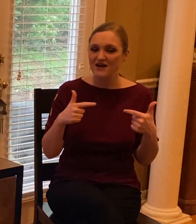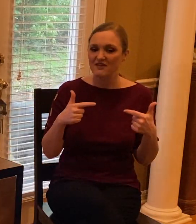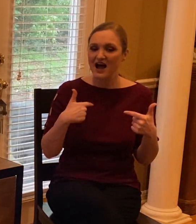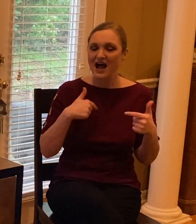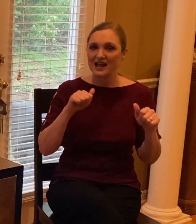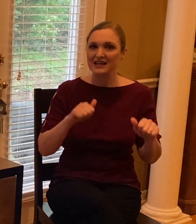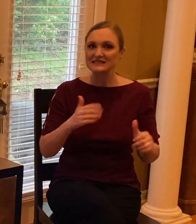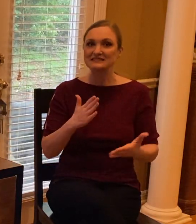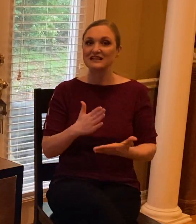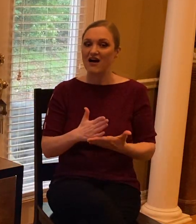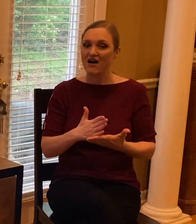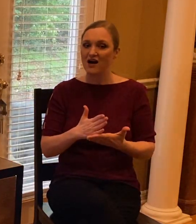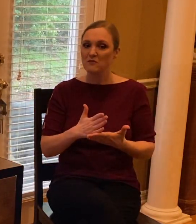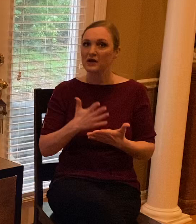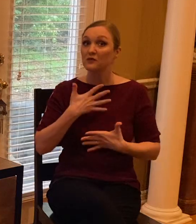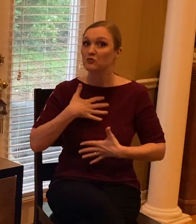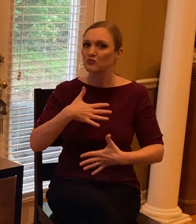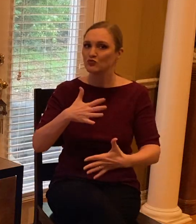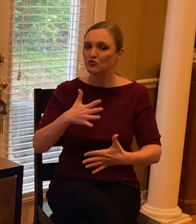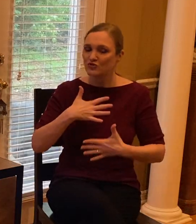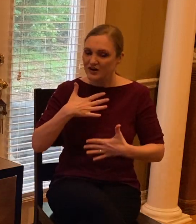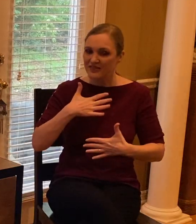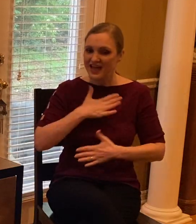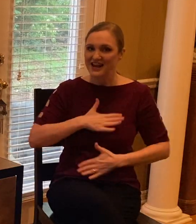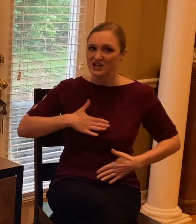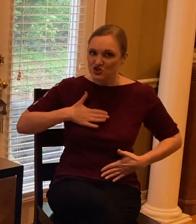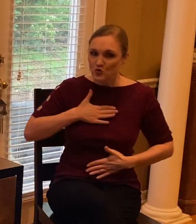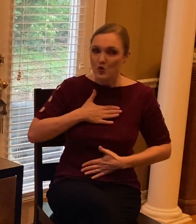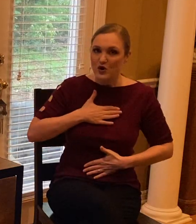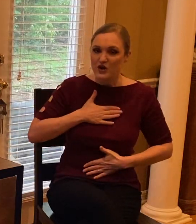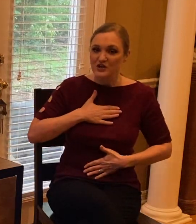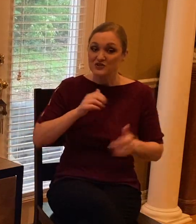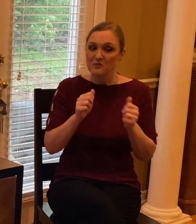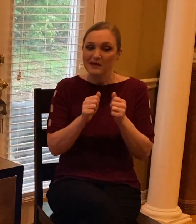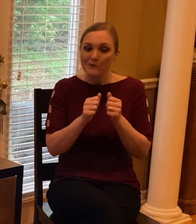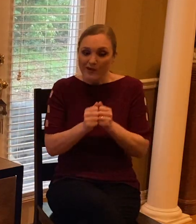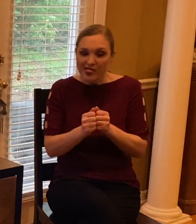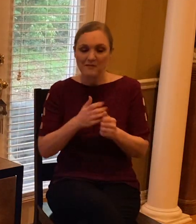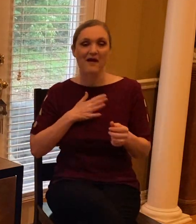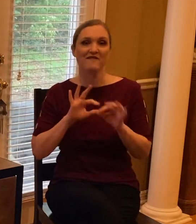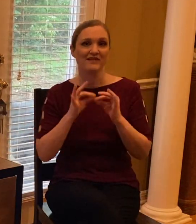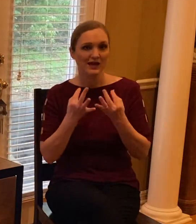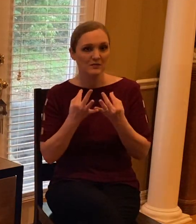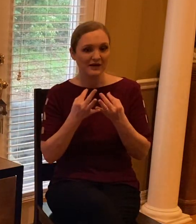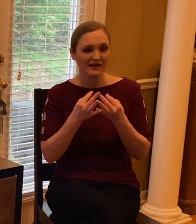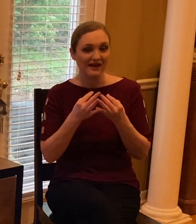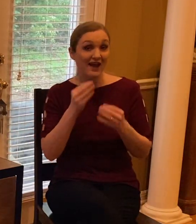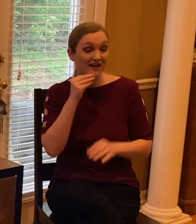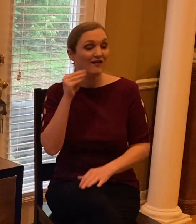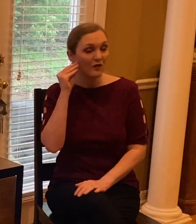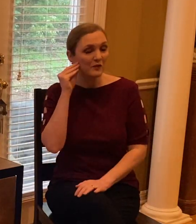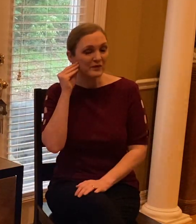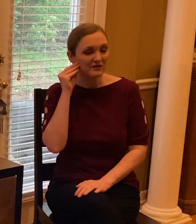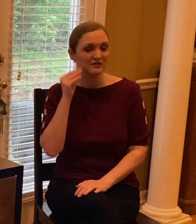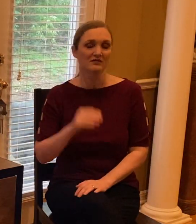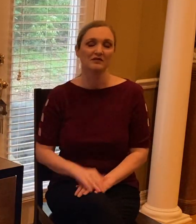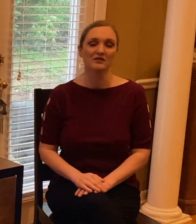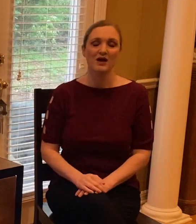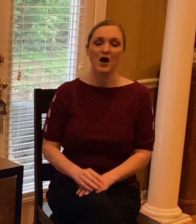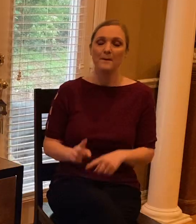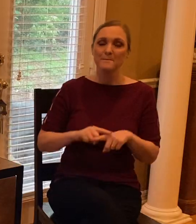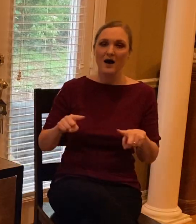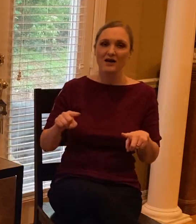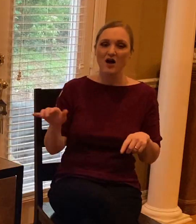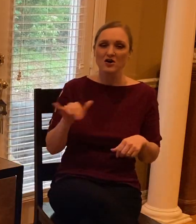take a step back and breathe and enjoy being with my family and enjoying just spending time together at home. But